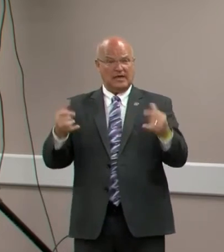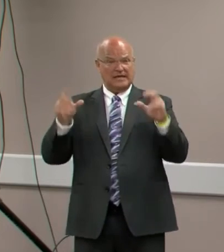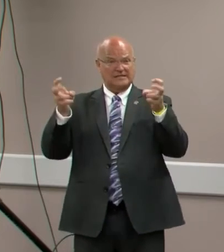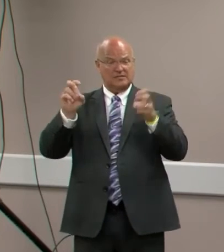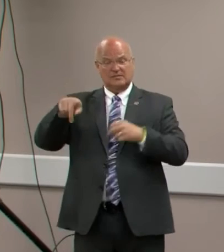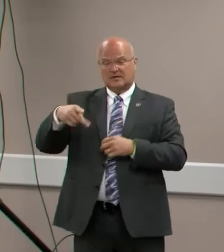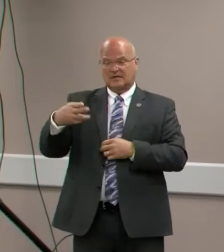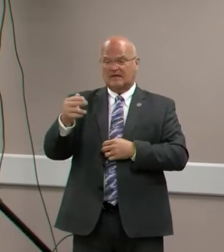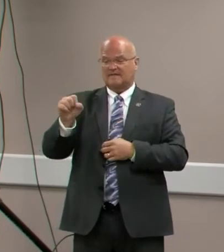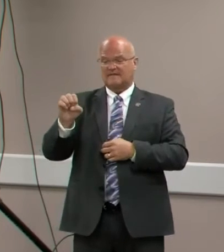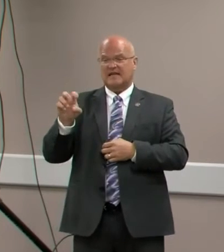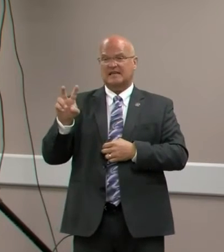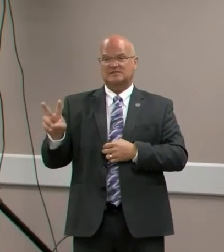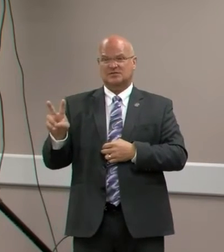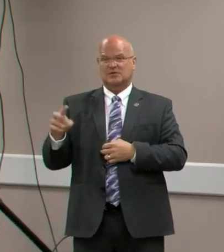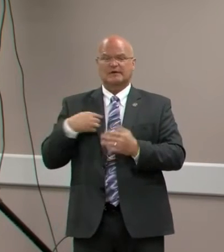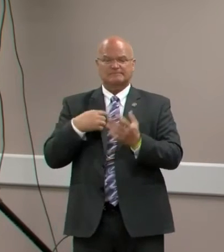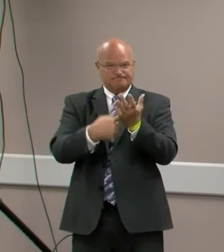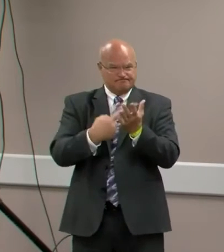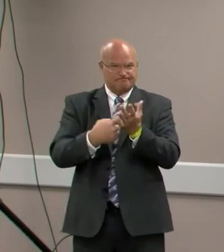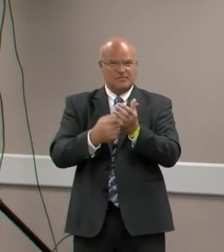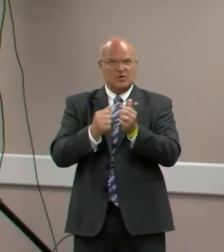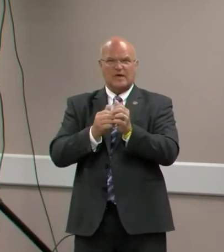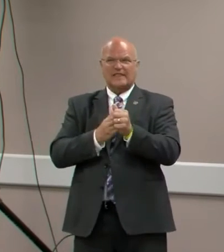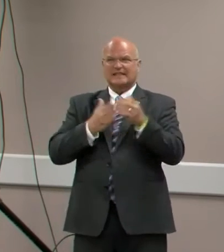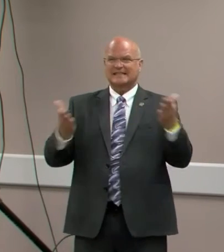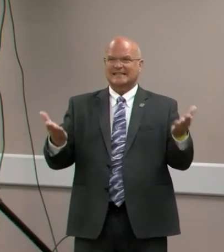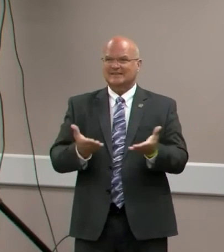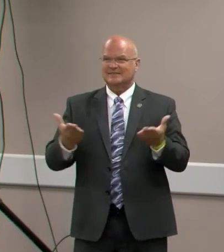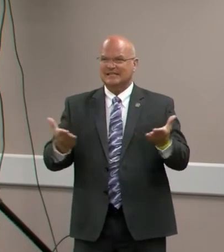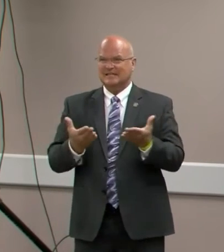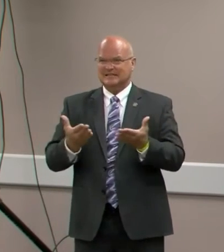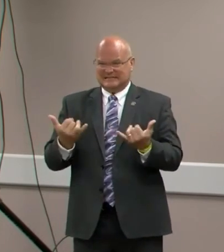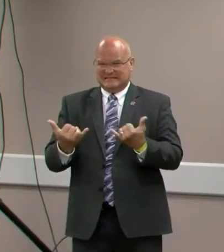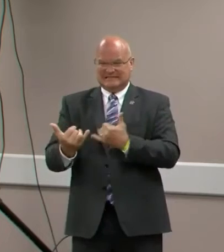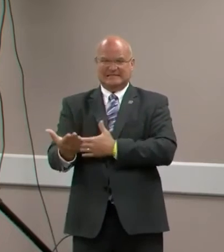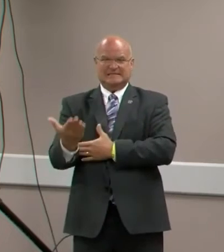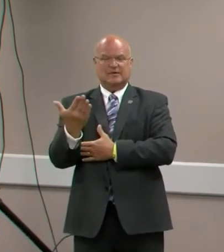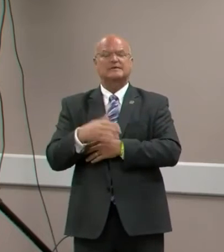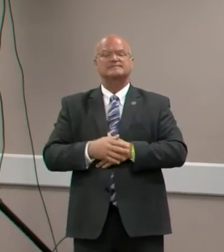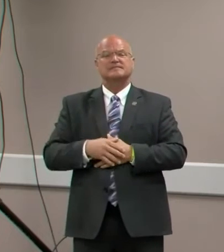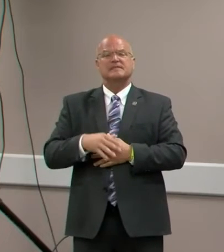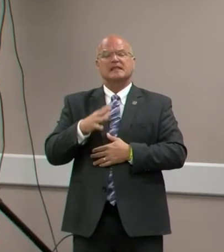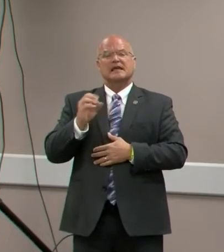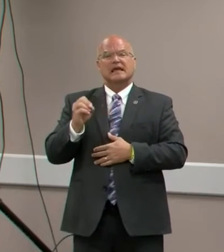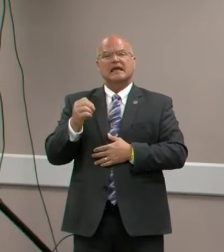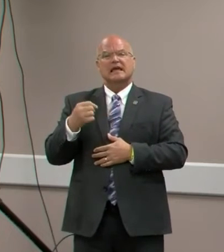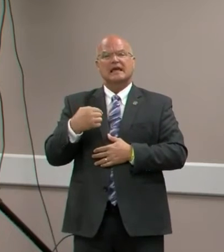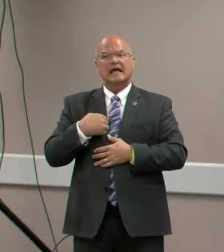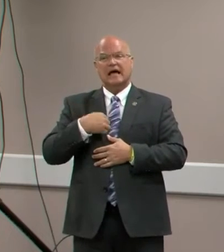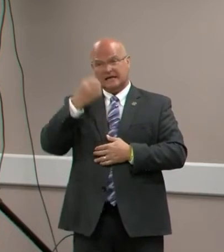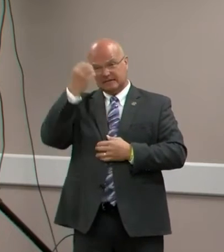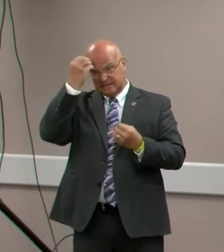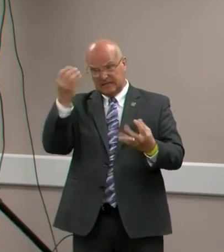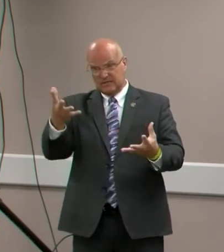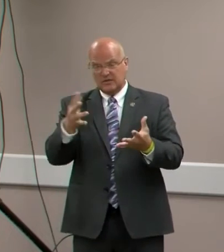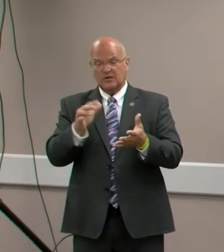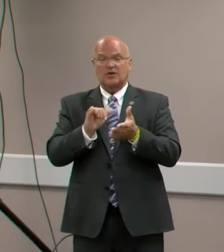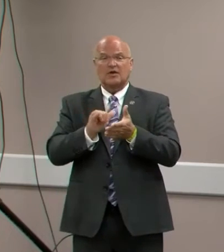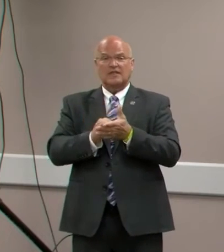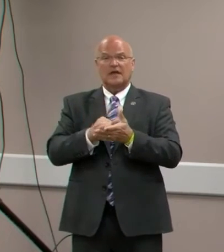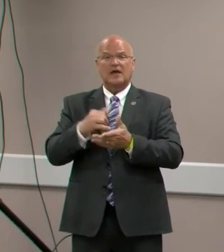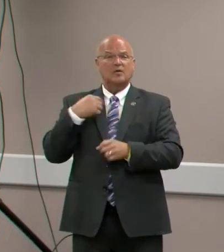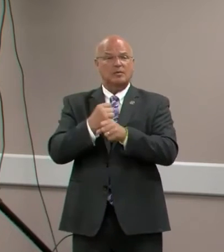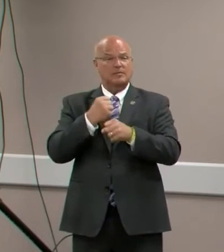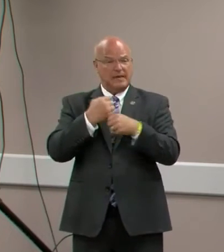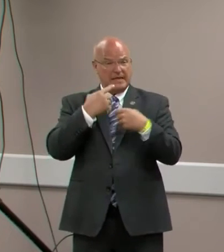terms of phase 2. I had a conversation with the leaders here earlier today, and I'll just tell you that we'll